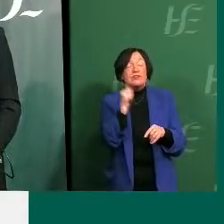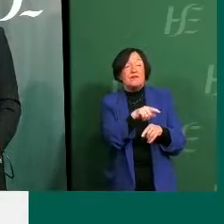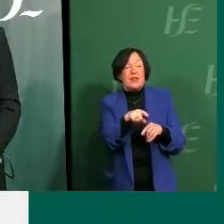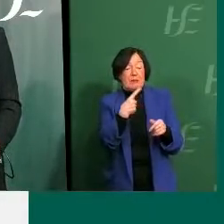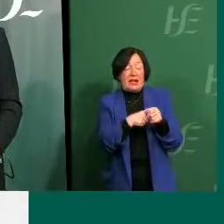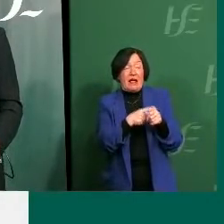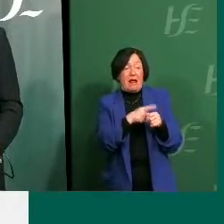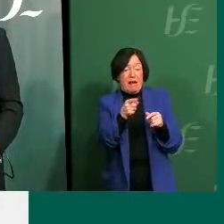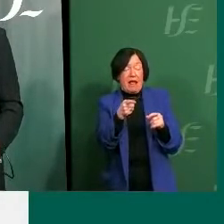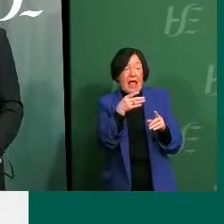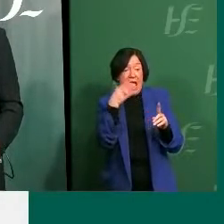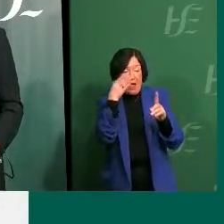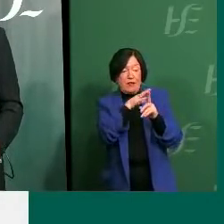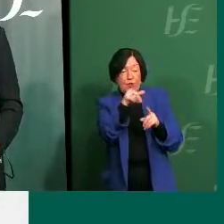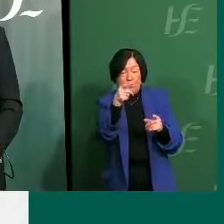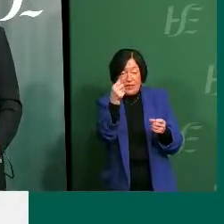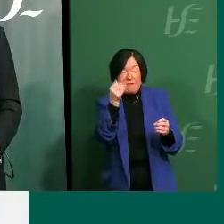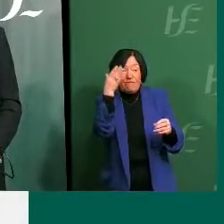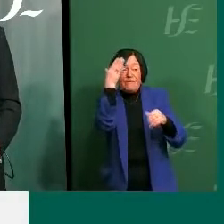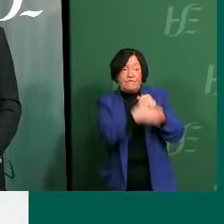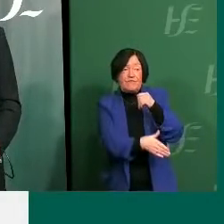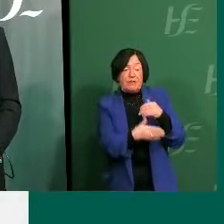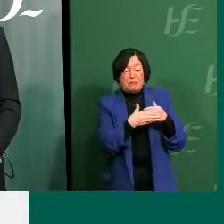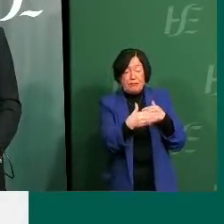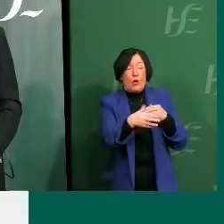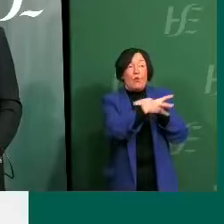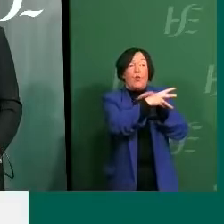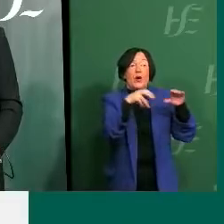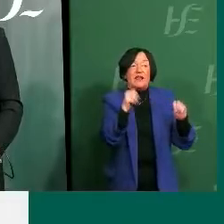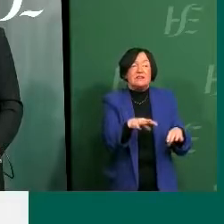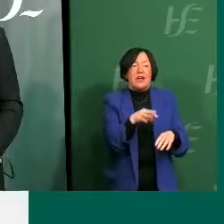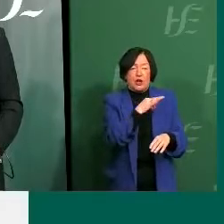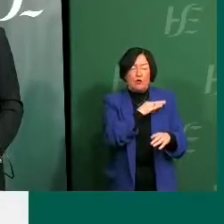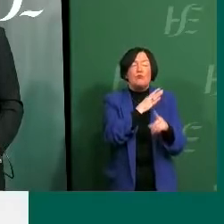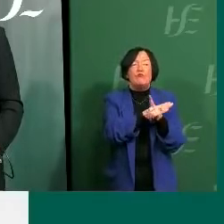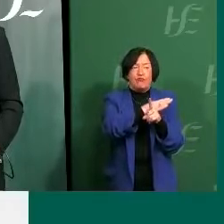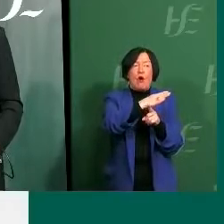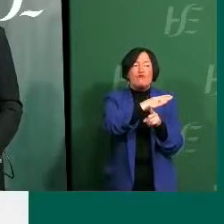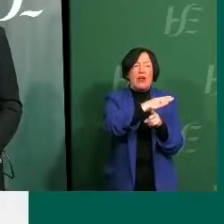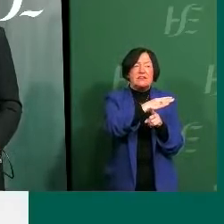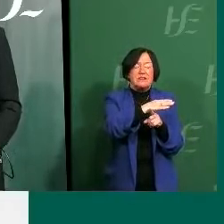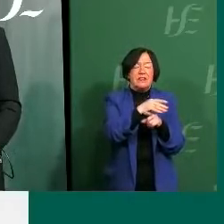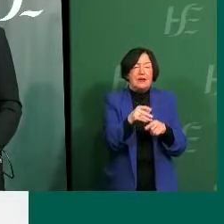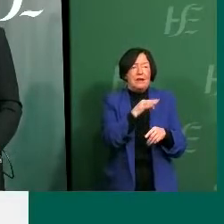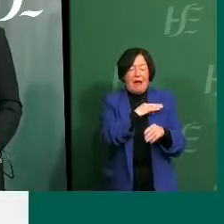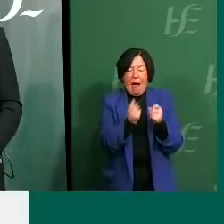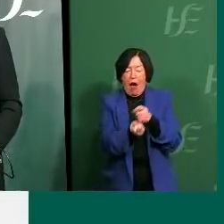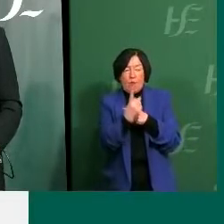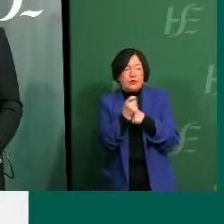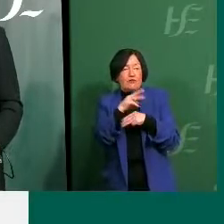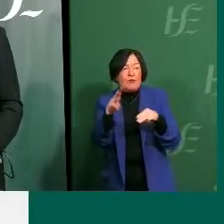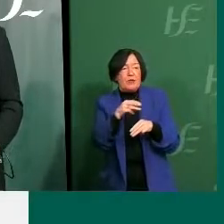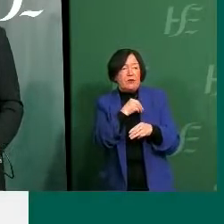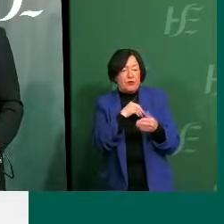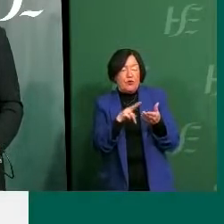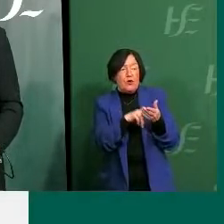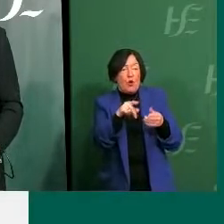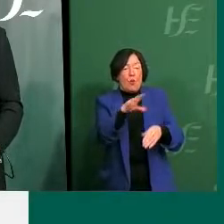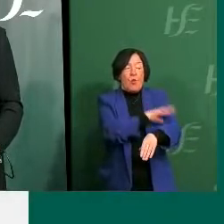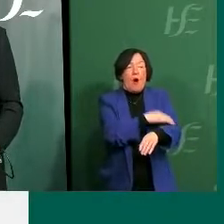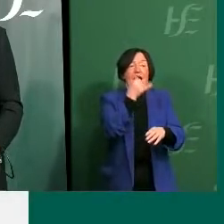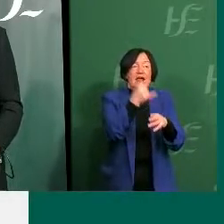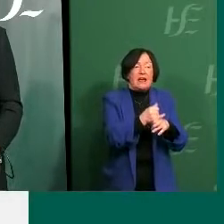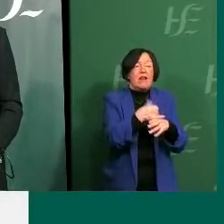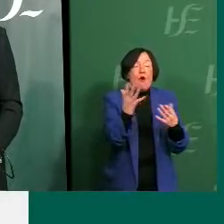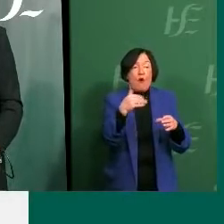those, again, our aim is to have all of those completed over the coming weeks, and really good progress there with opportunities for people as well to avail of walk-ins or